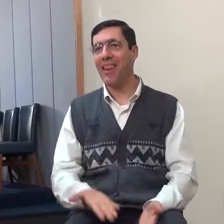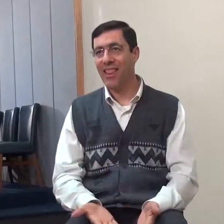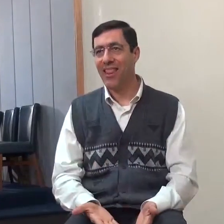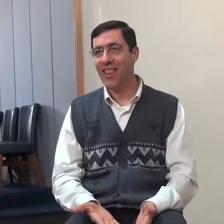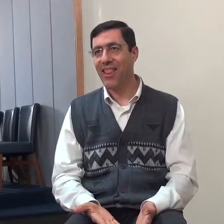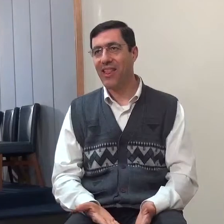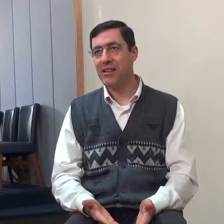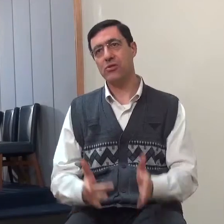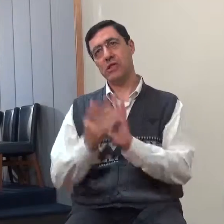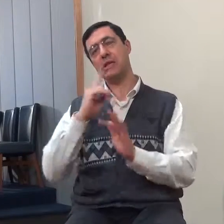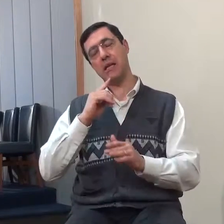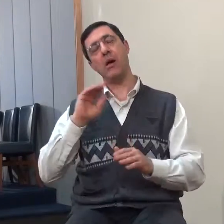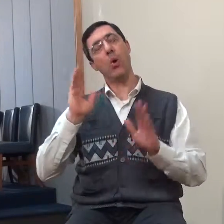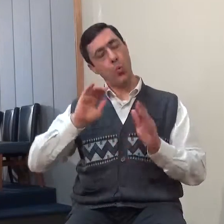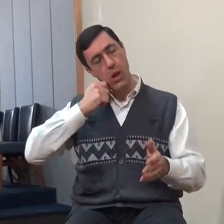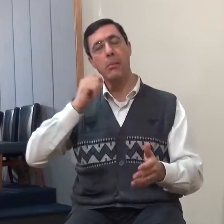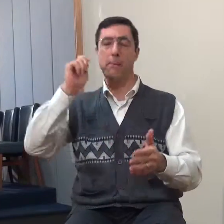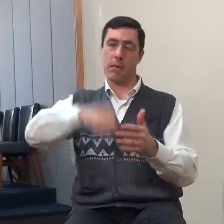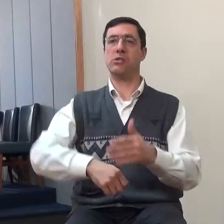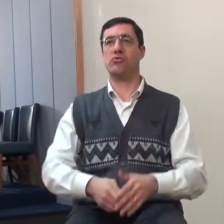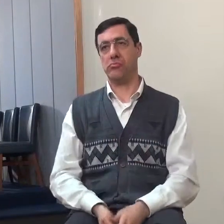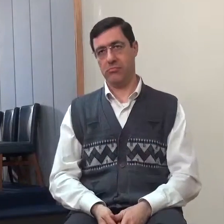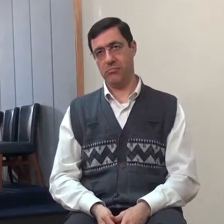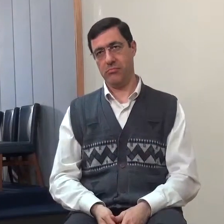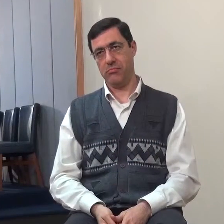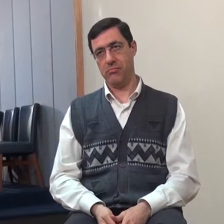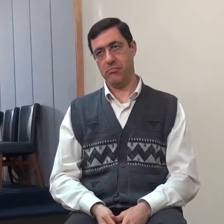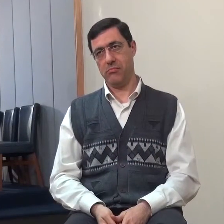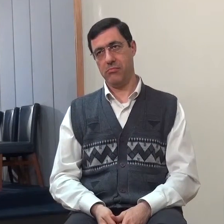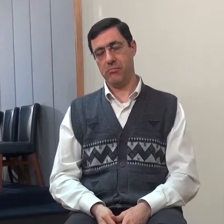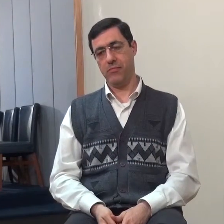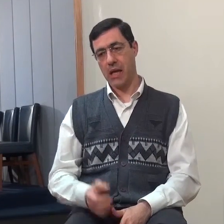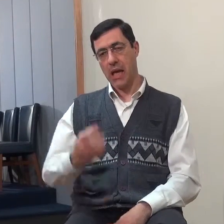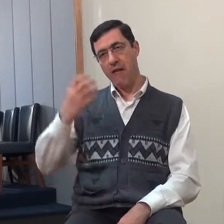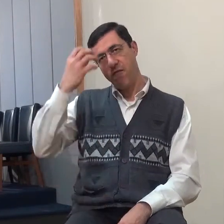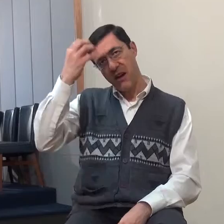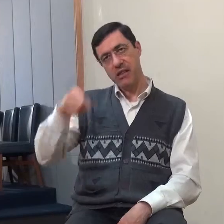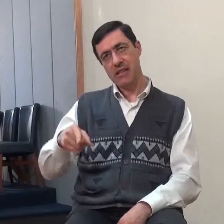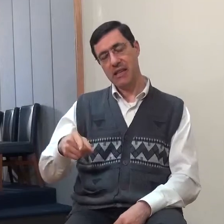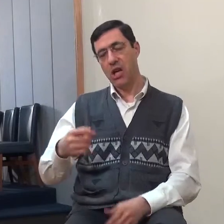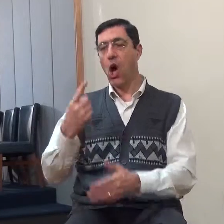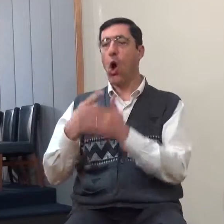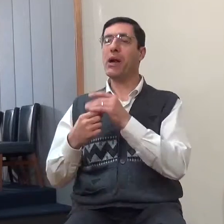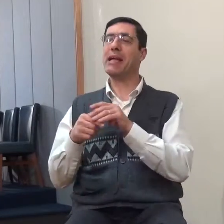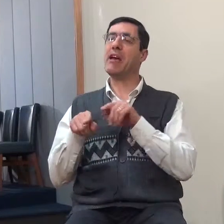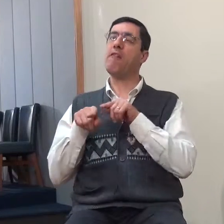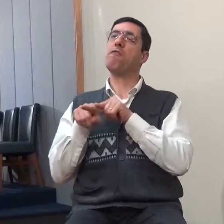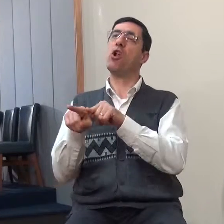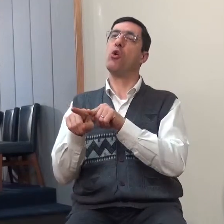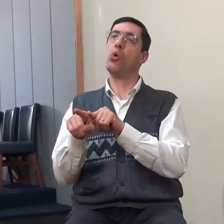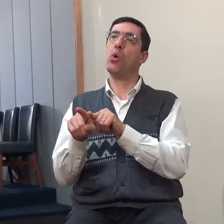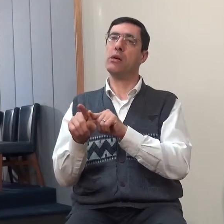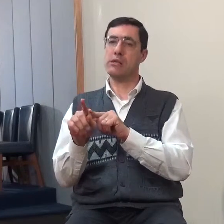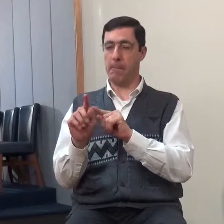itself to the most superficial observance of the Old Testament law. And then he does